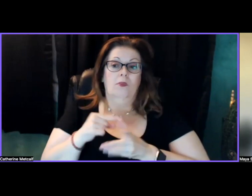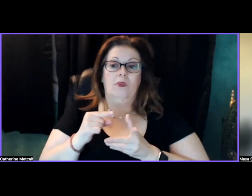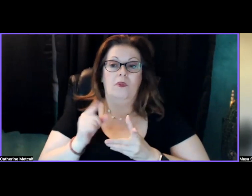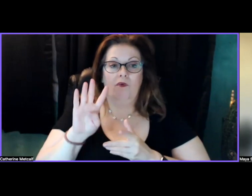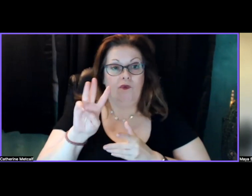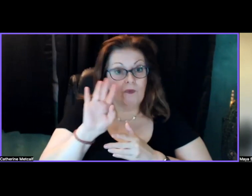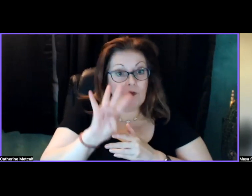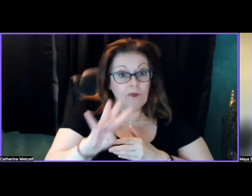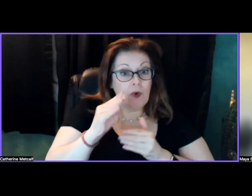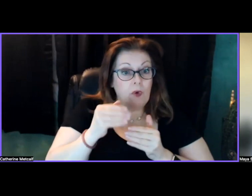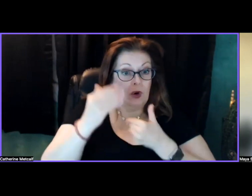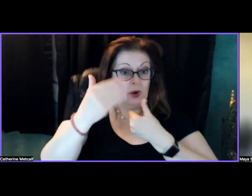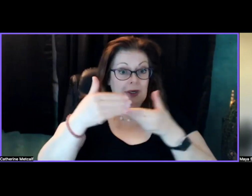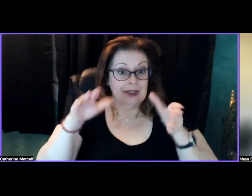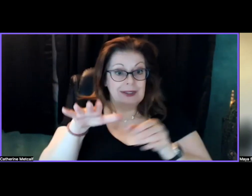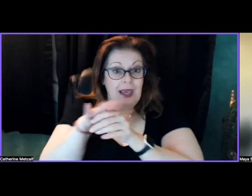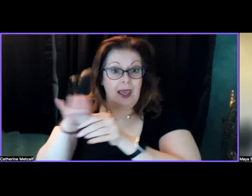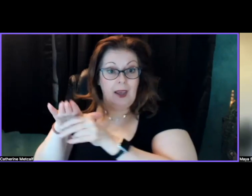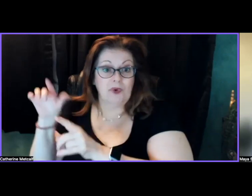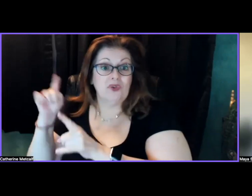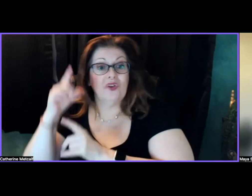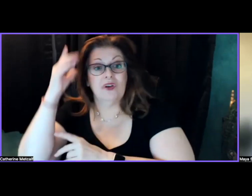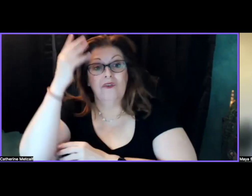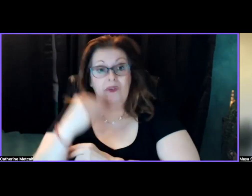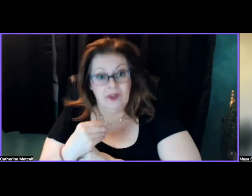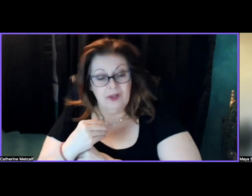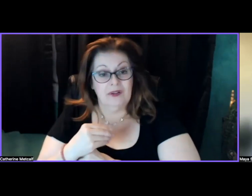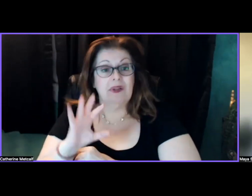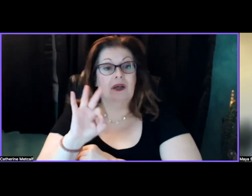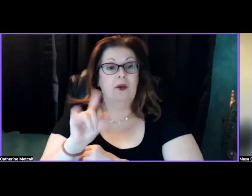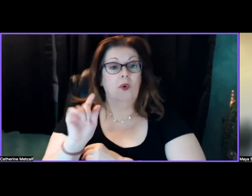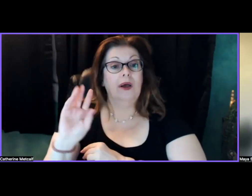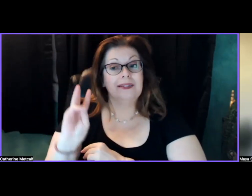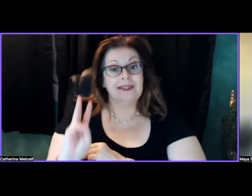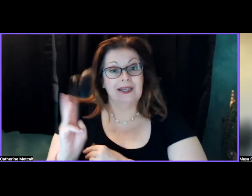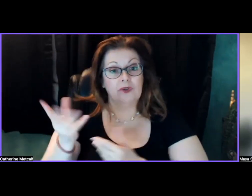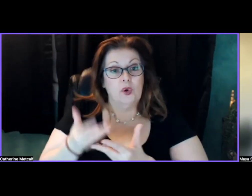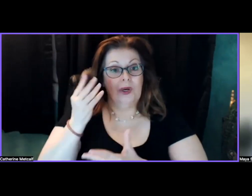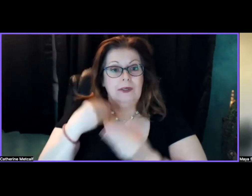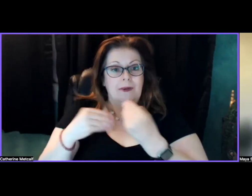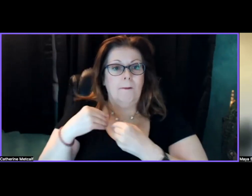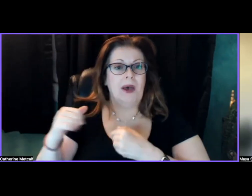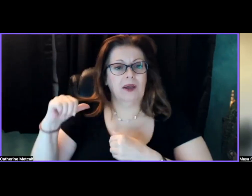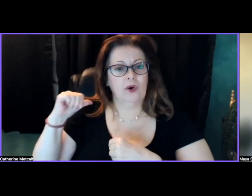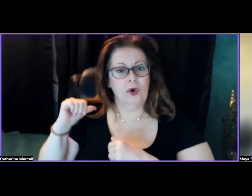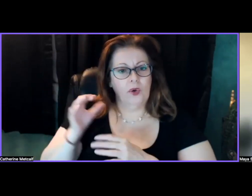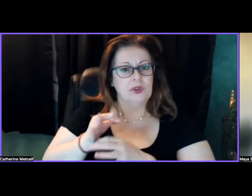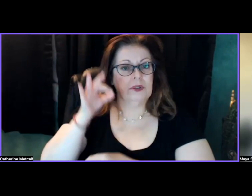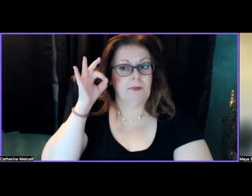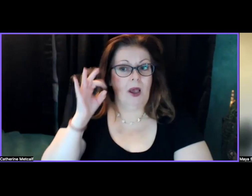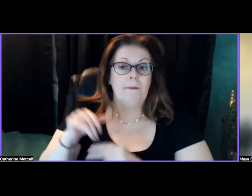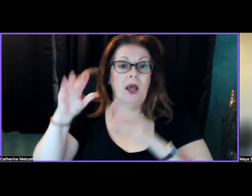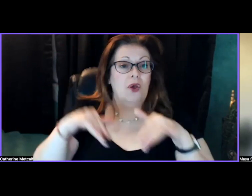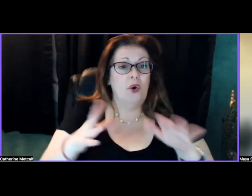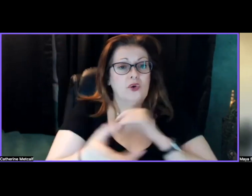fall asleep. I scrape the skin off nectarines. 916, the rich devour my coast, buying homes by the same ocean that stole so